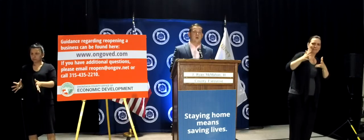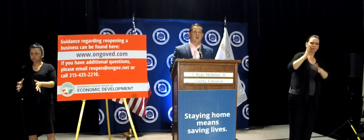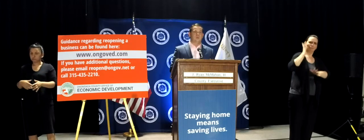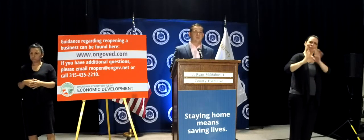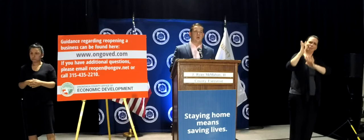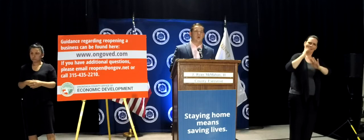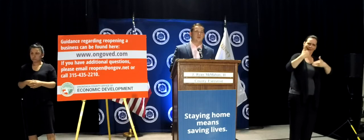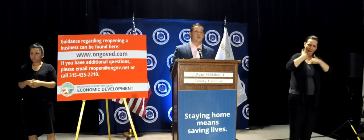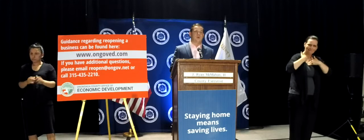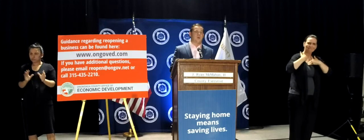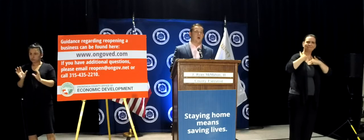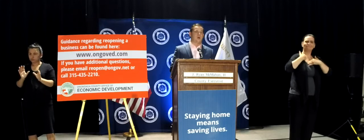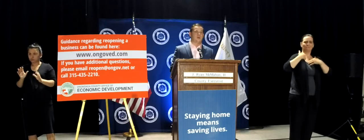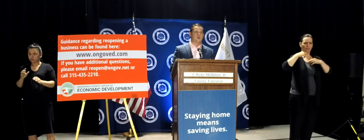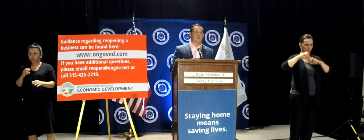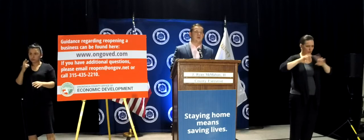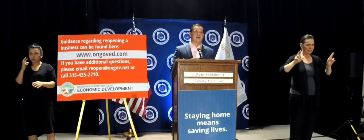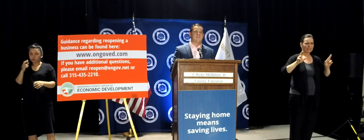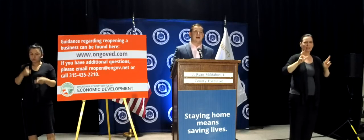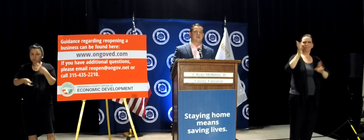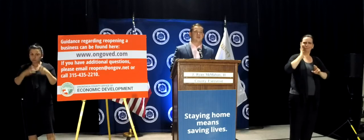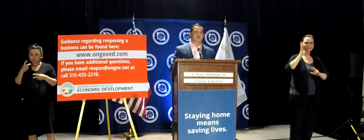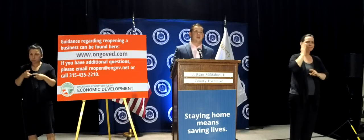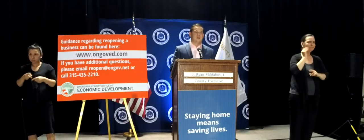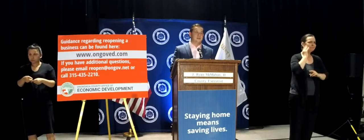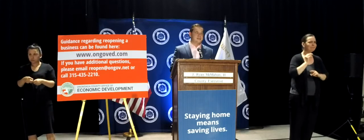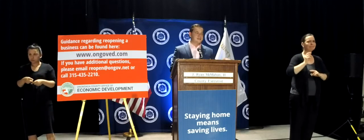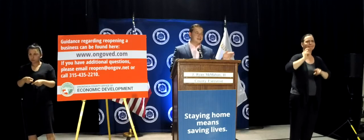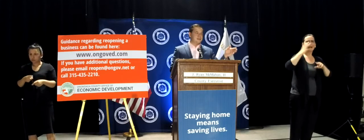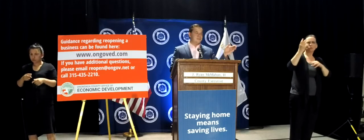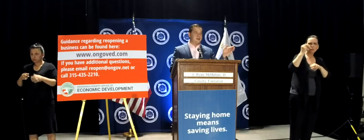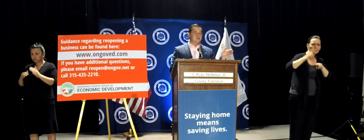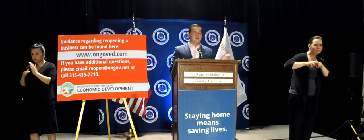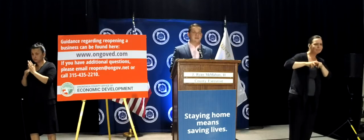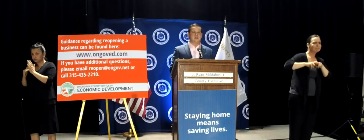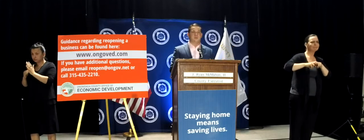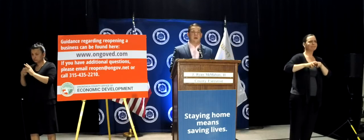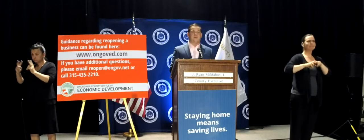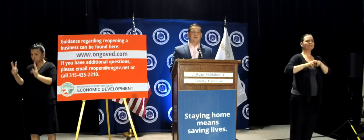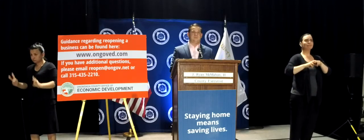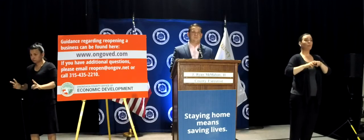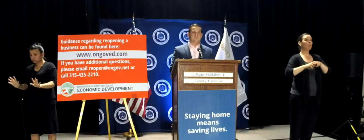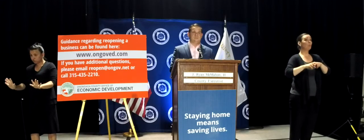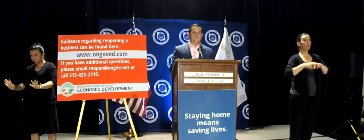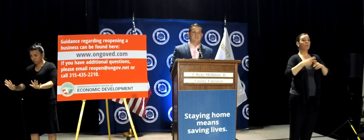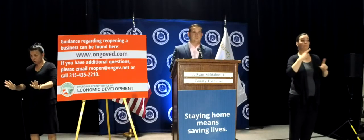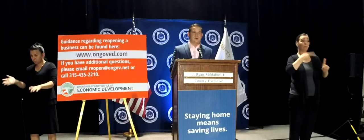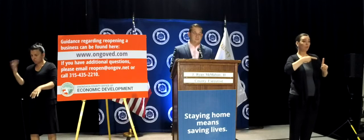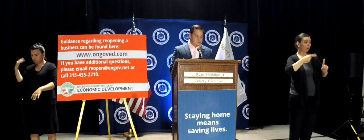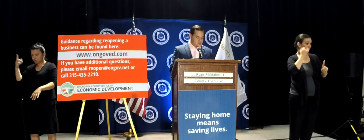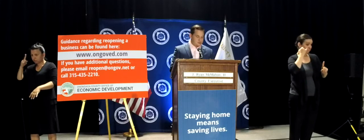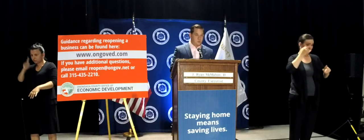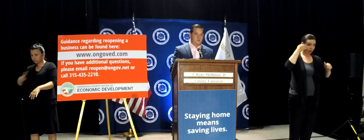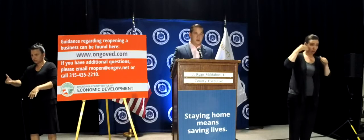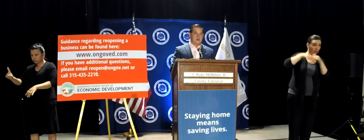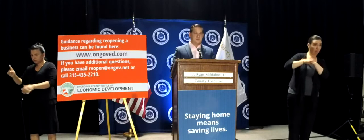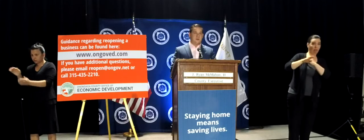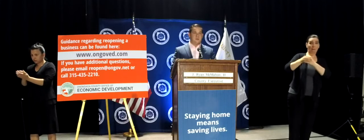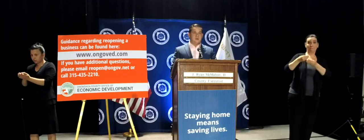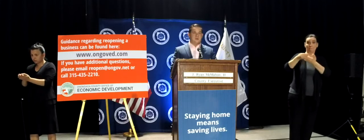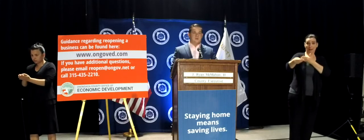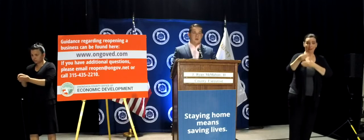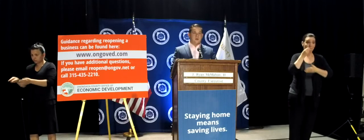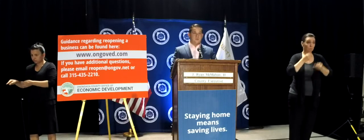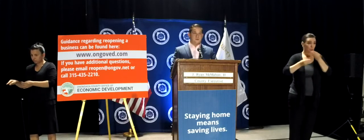of going home or going to a park or a bench, they sit at the bench that is on your property, right? So that's what we're talking